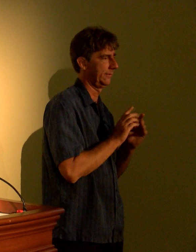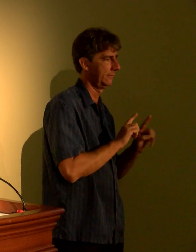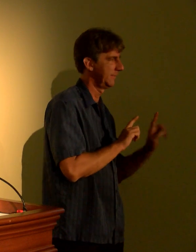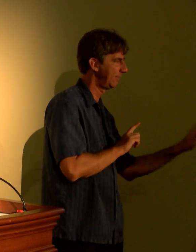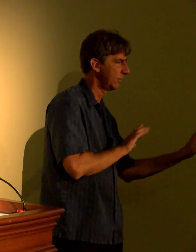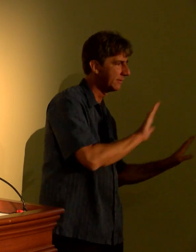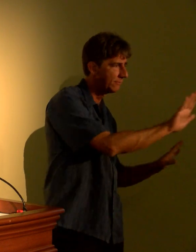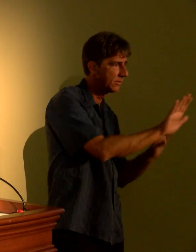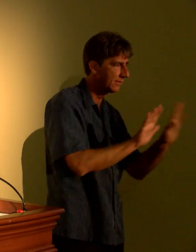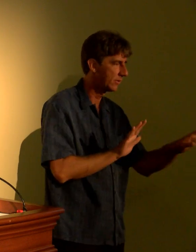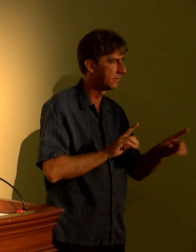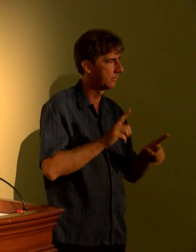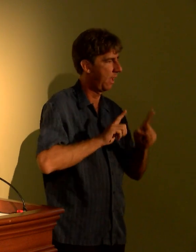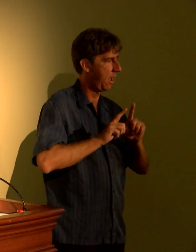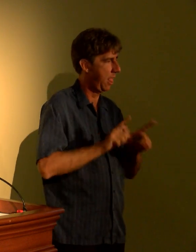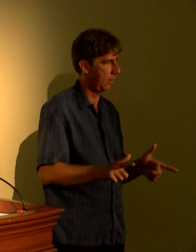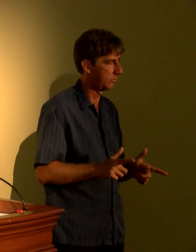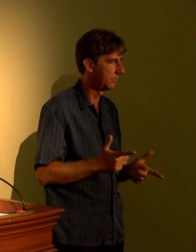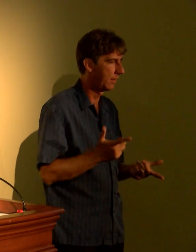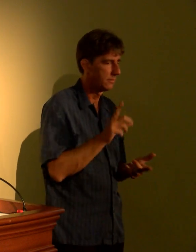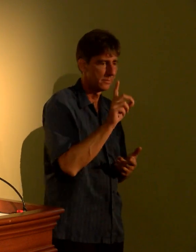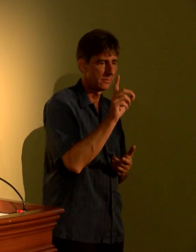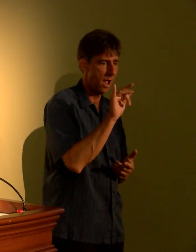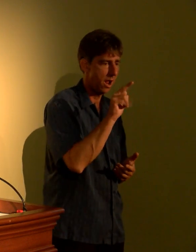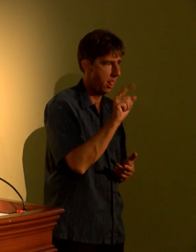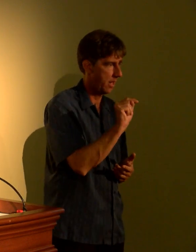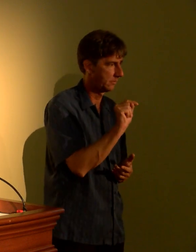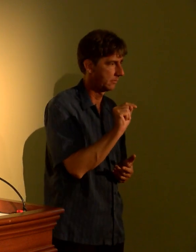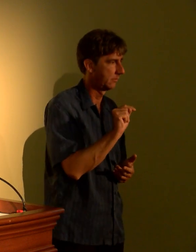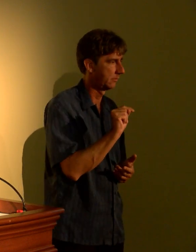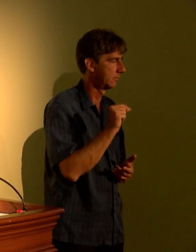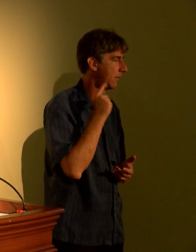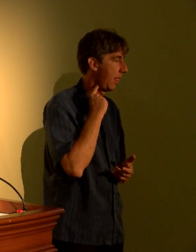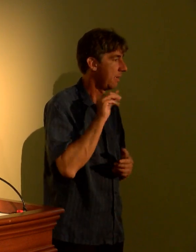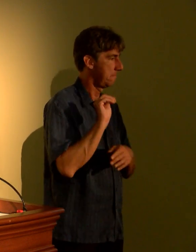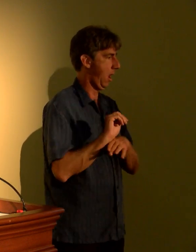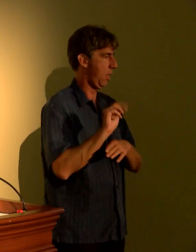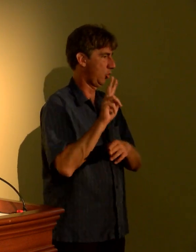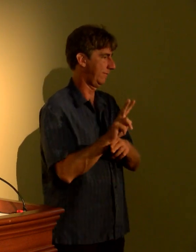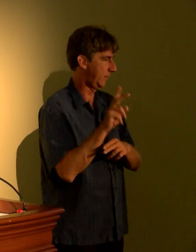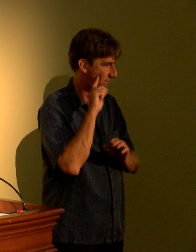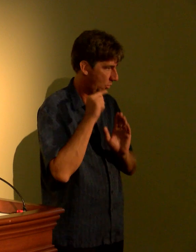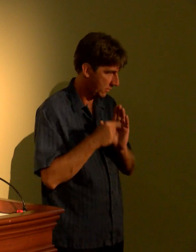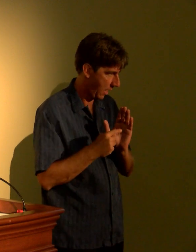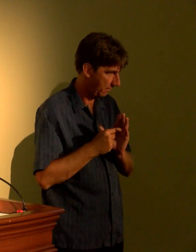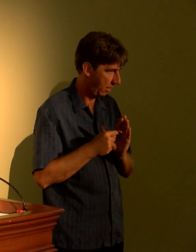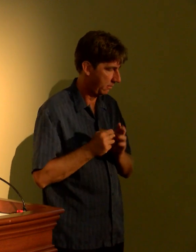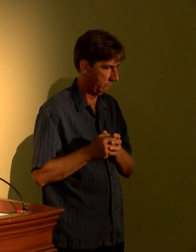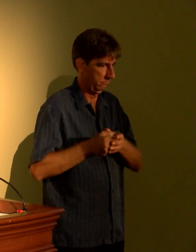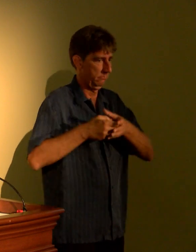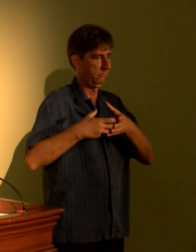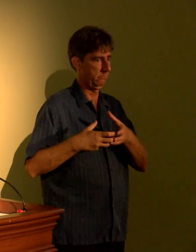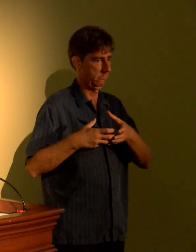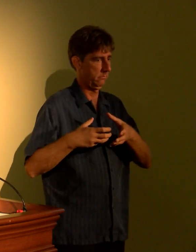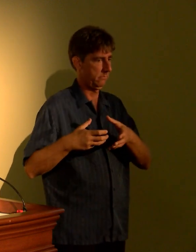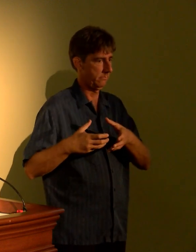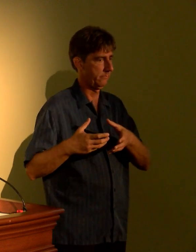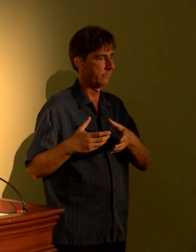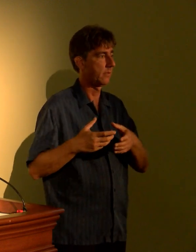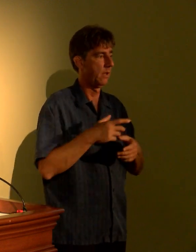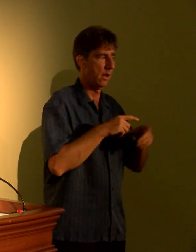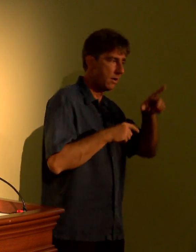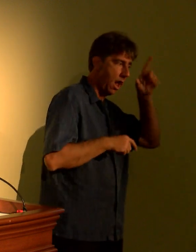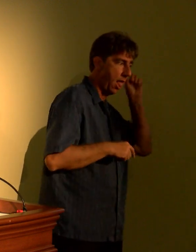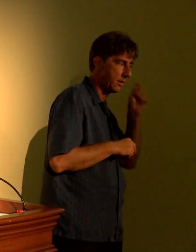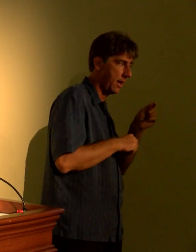languages, almost as if they were dialects. Very important community out in Martha's Vineyard that formed the basis for what Gallaudet turned